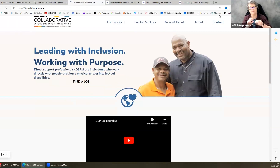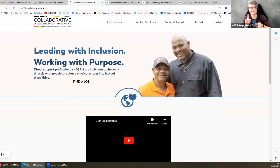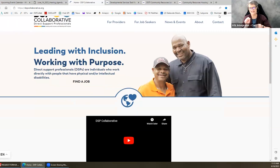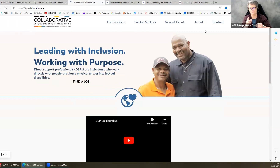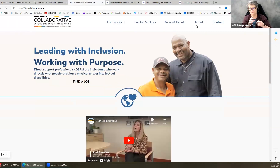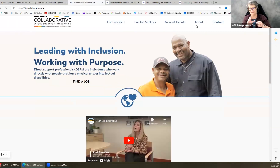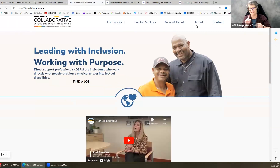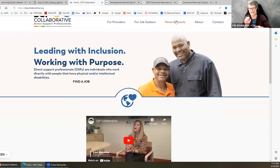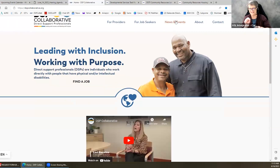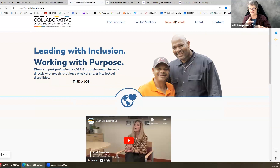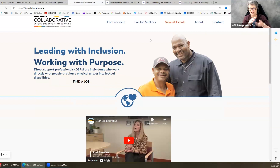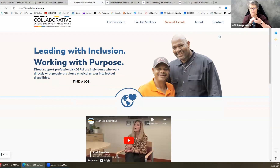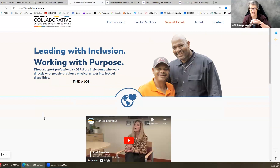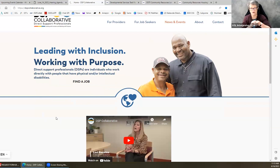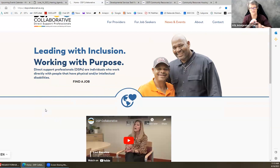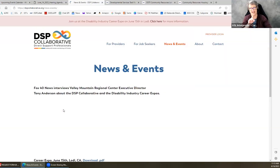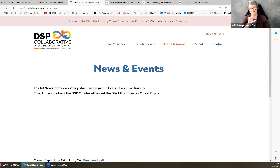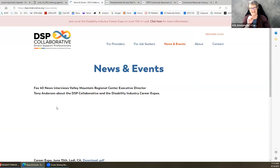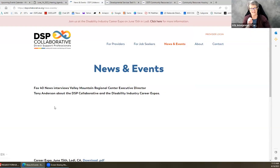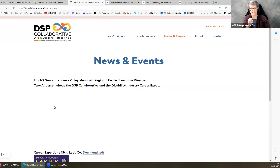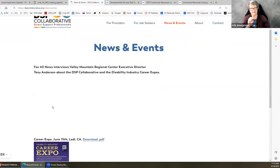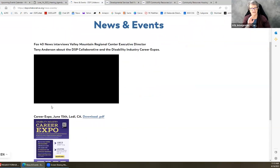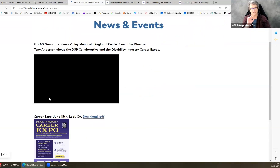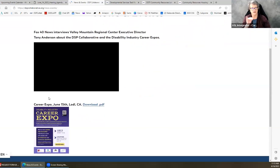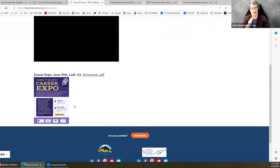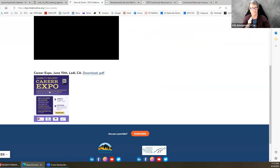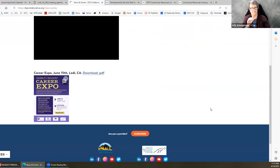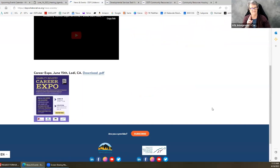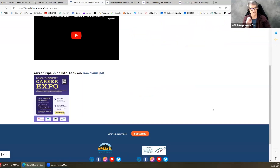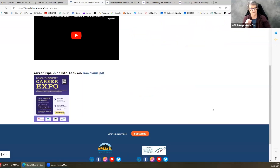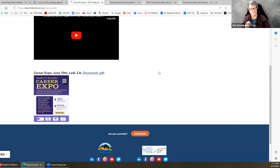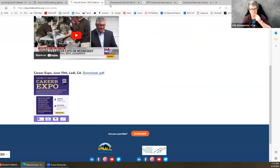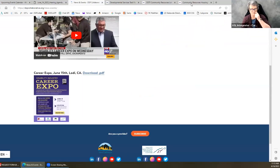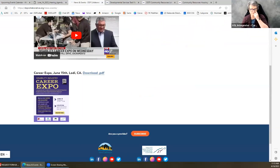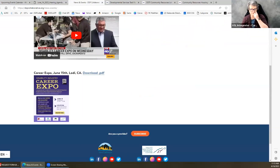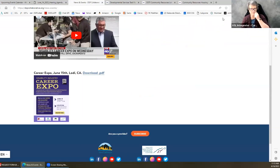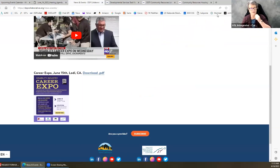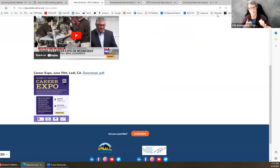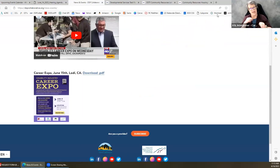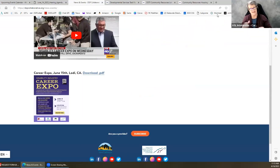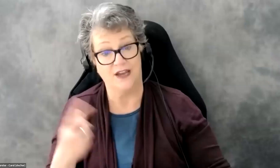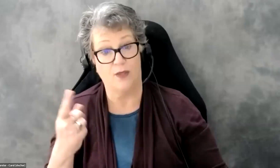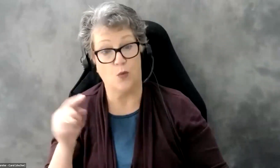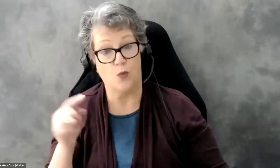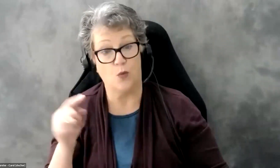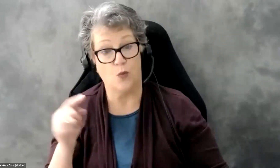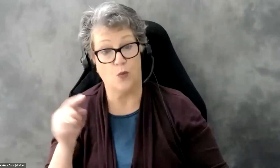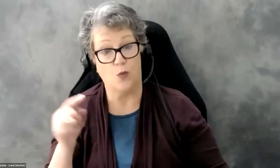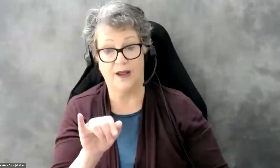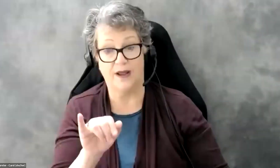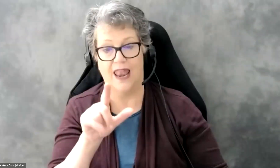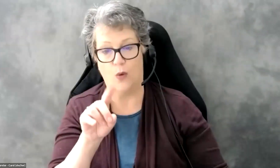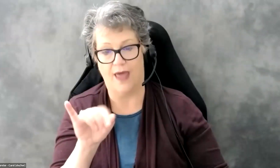also the DICE job fairs that were going on as well. I know we had another one down in Lodi yesterday,